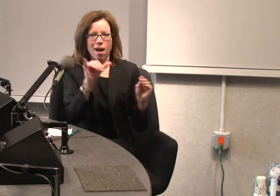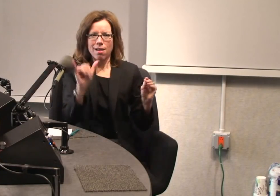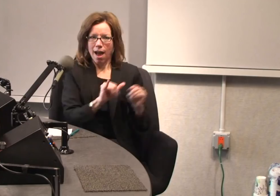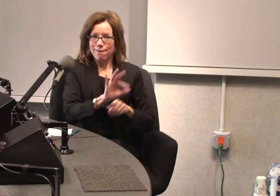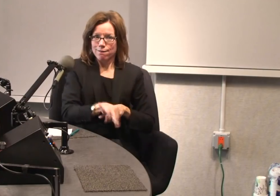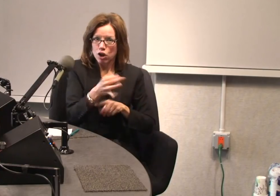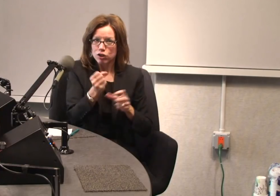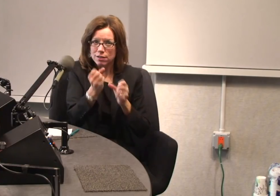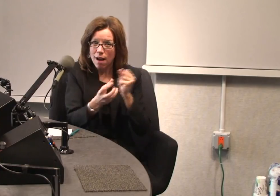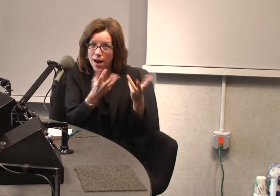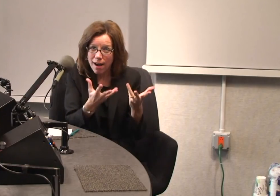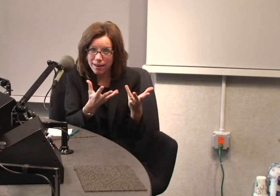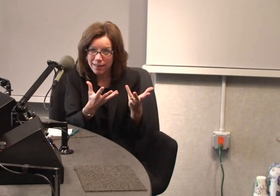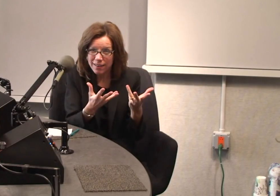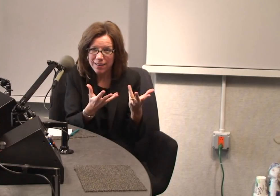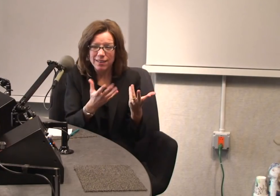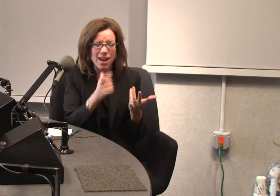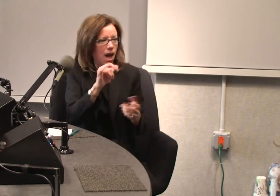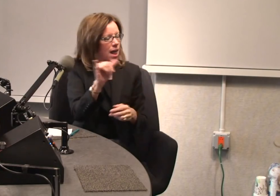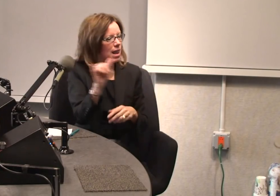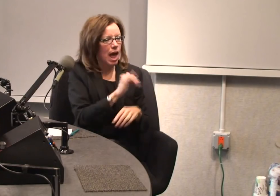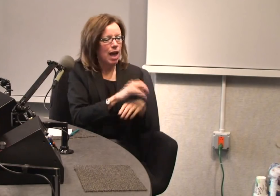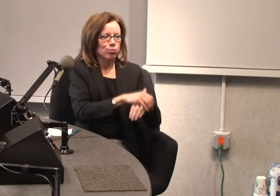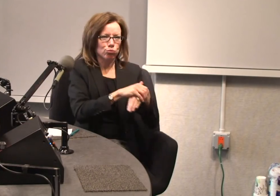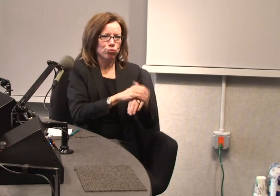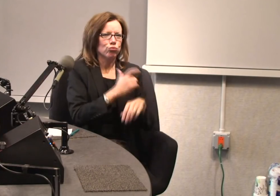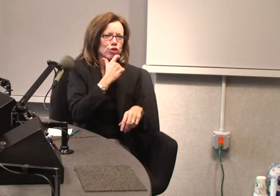language than with British sign language. Why is that?